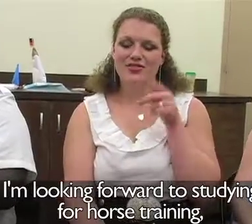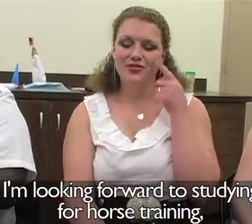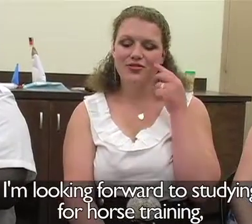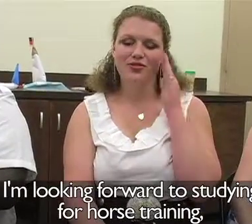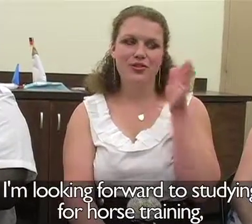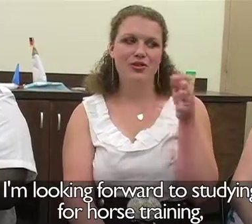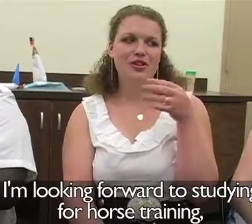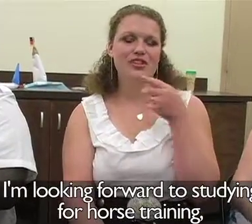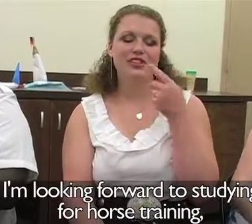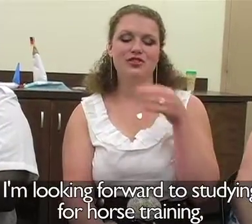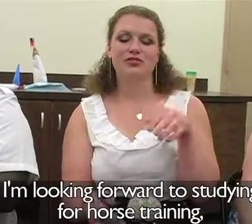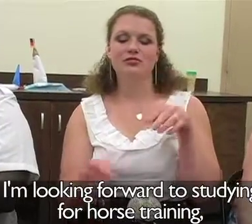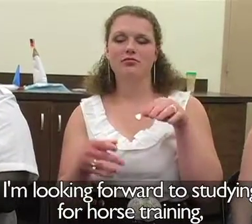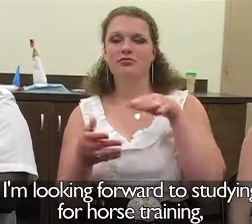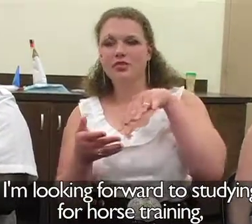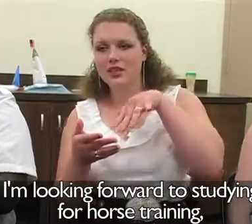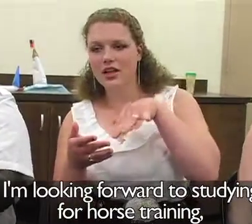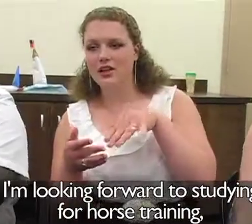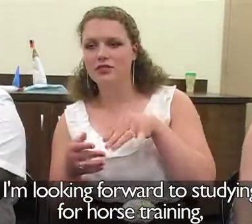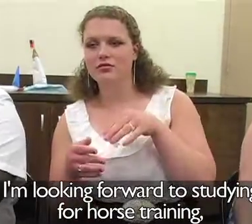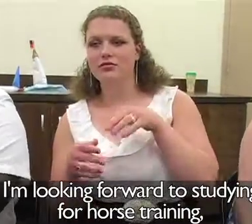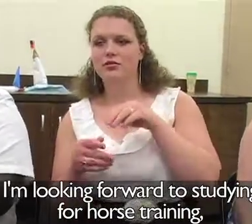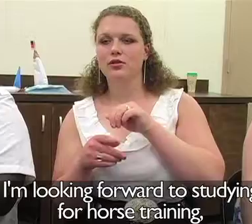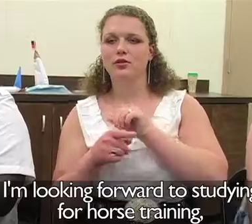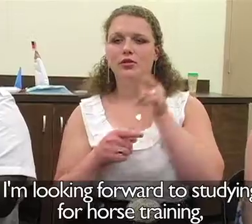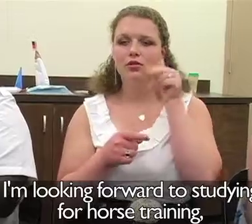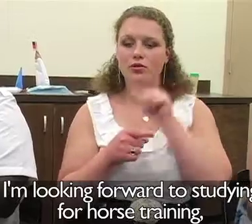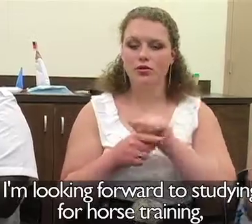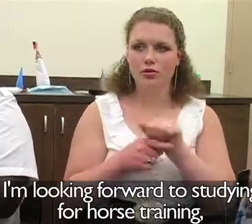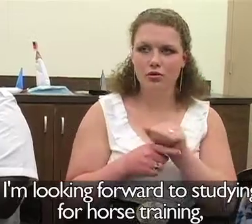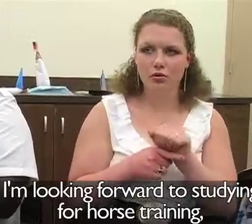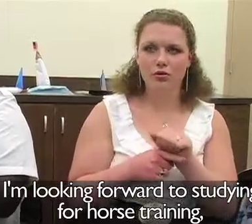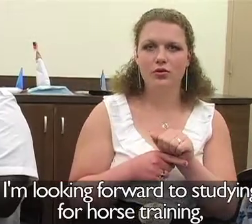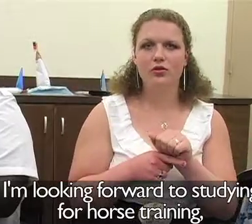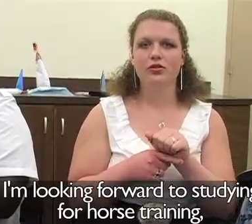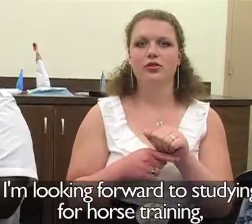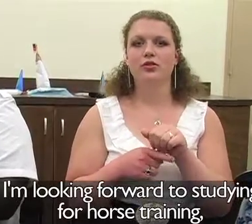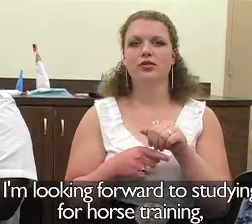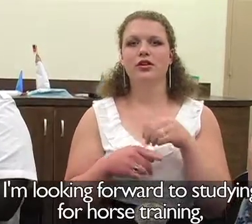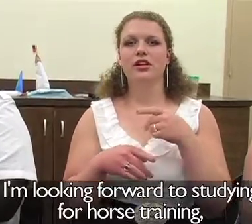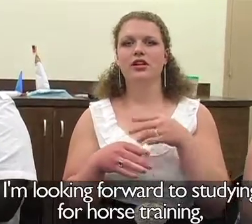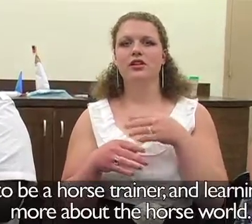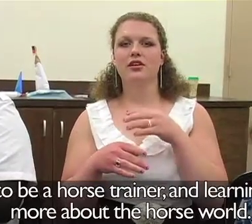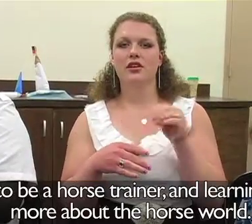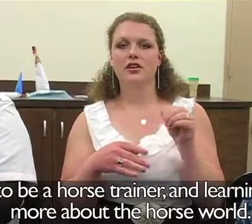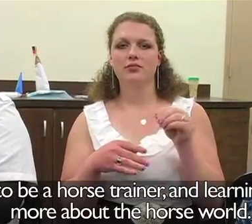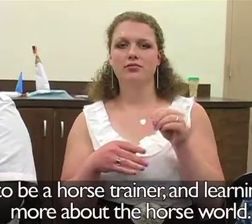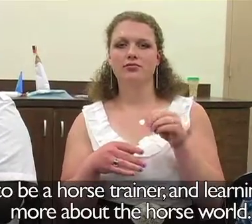I'm looking forward to studying for horse training, to be a horse trainer.